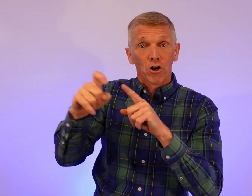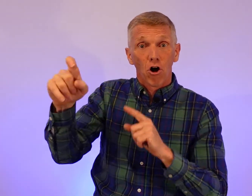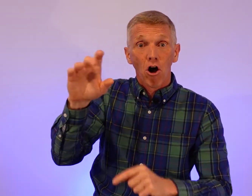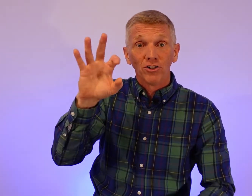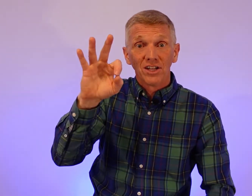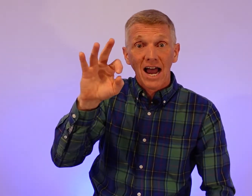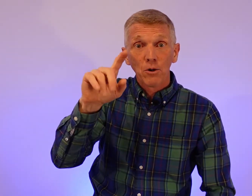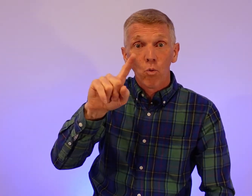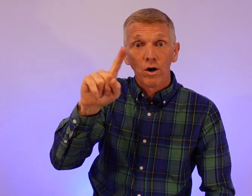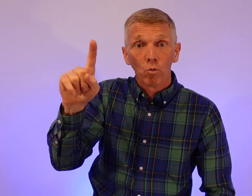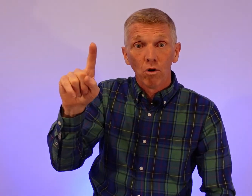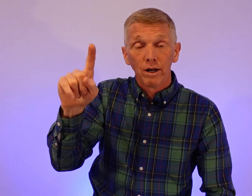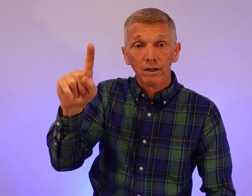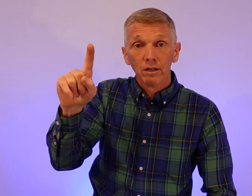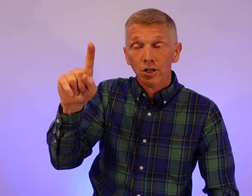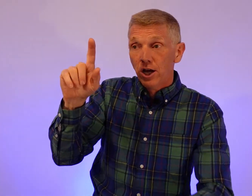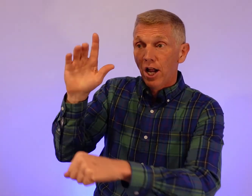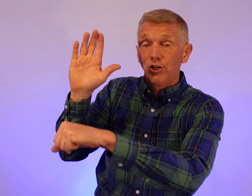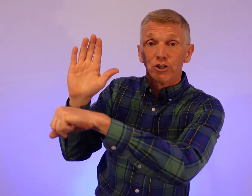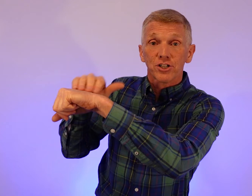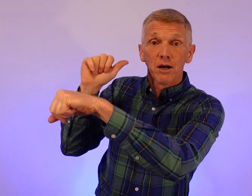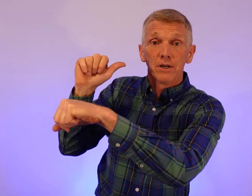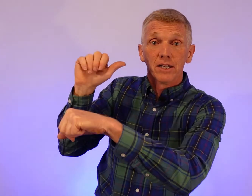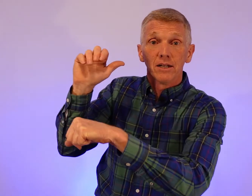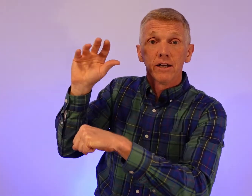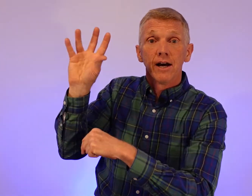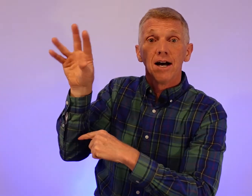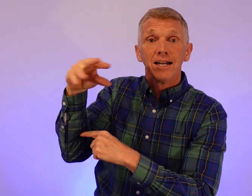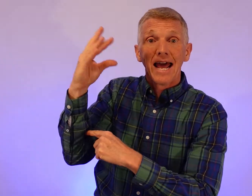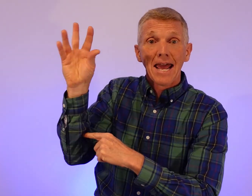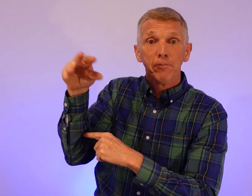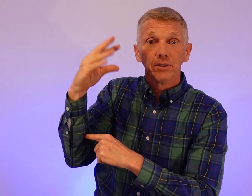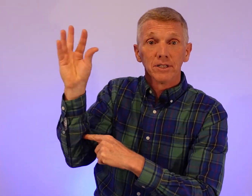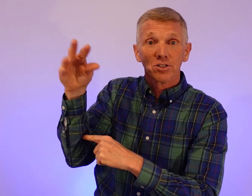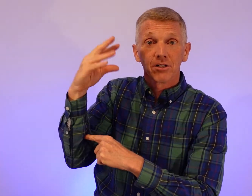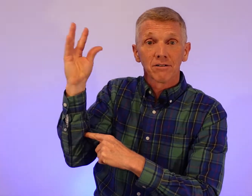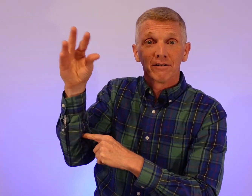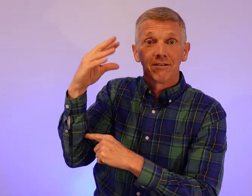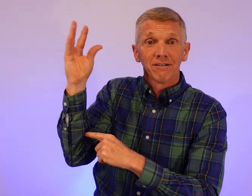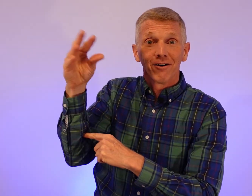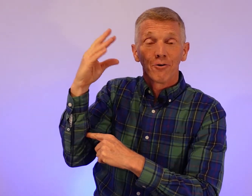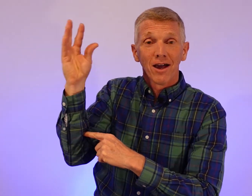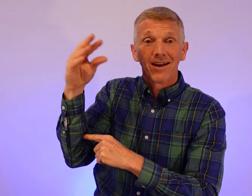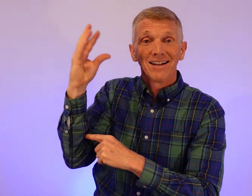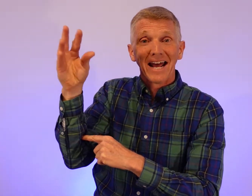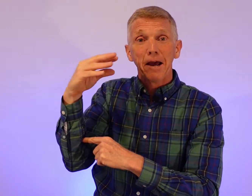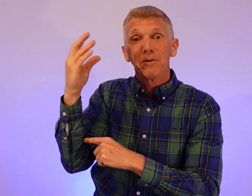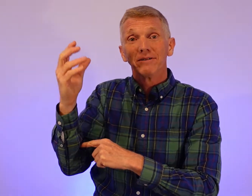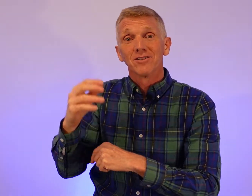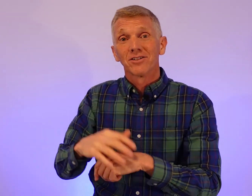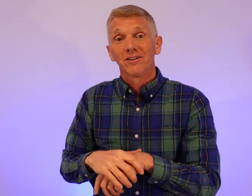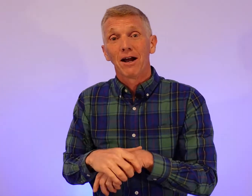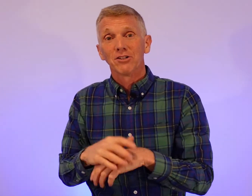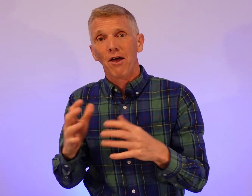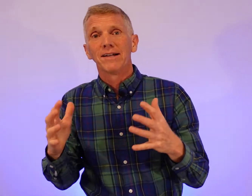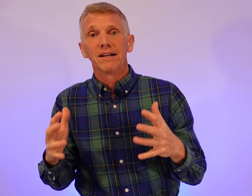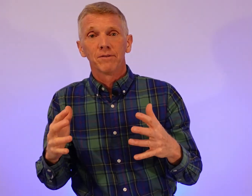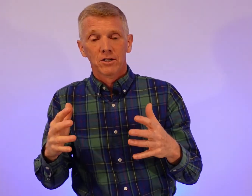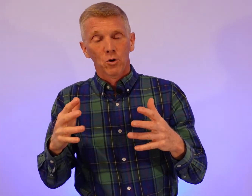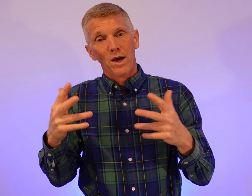call 911 and you're summoning an ambulance. Okay? An ambulance. Great. Let's try that again. We have